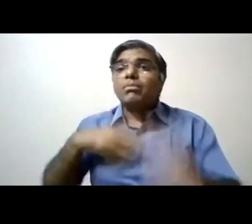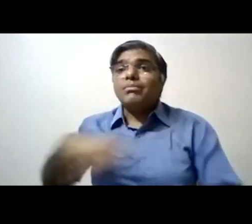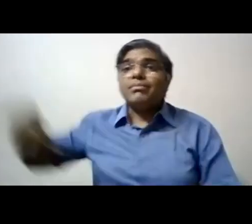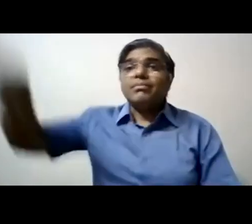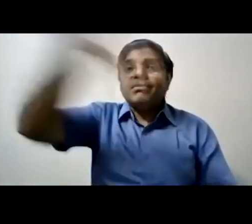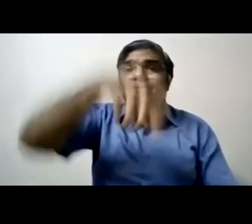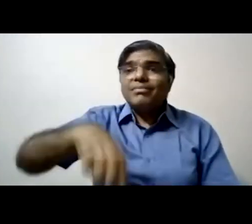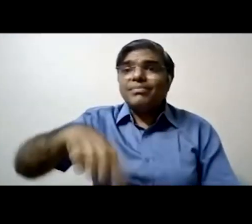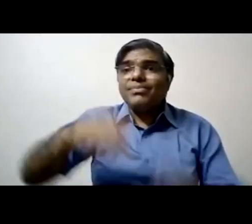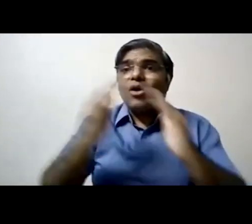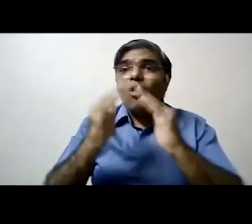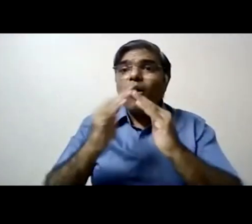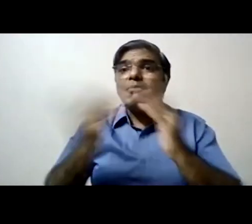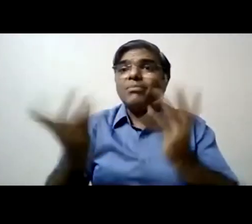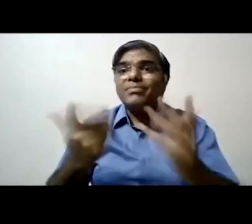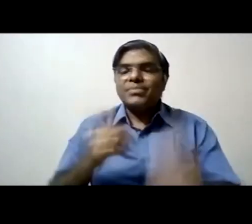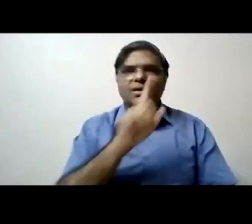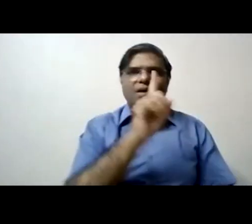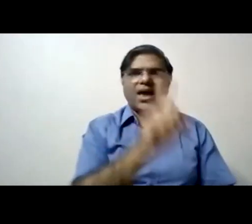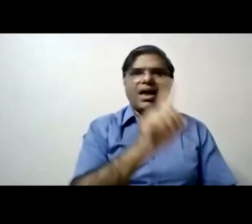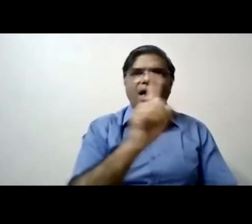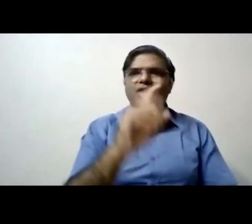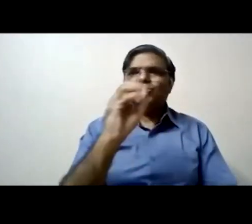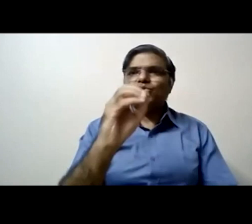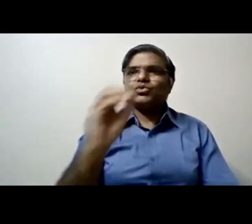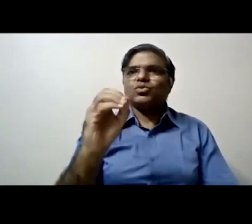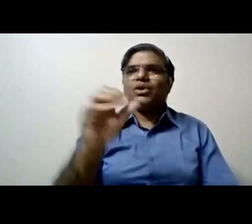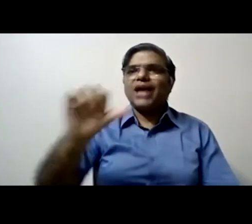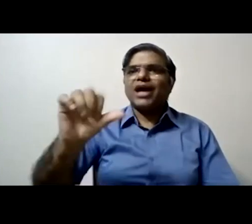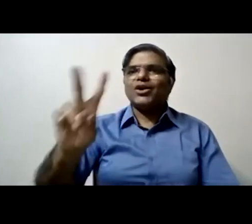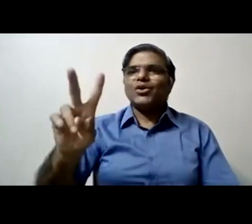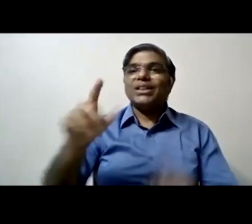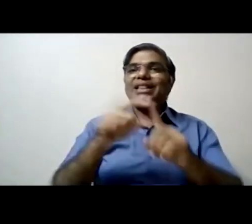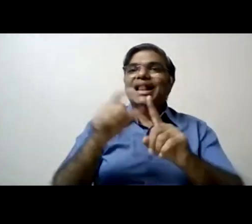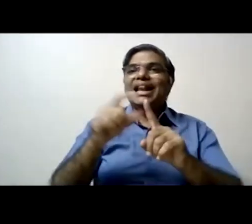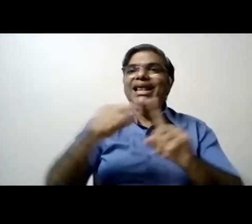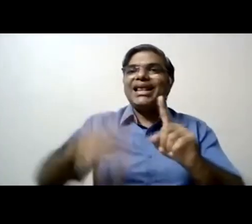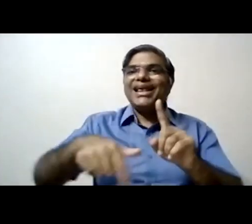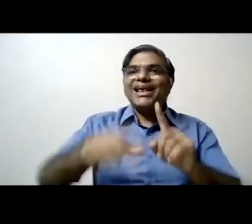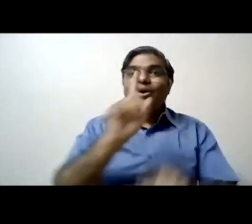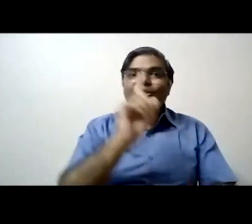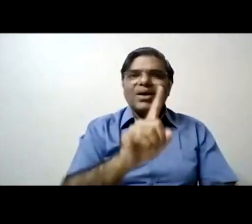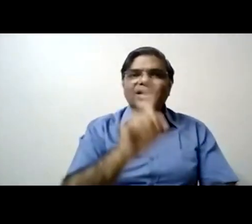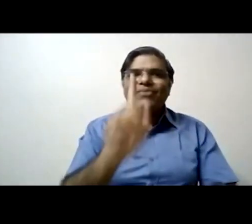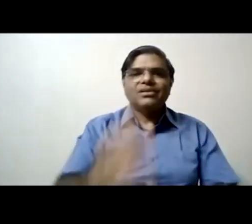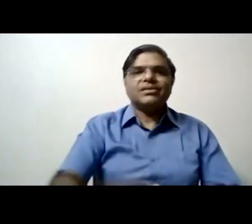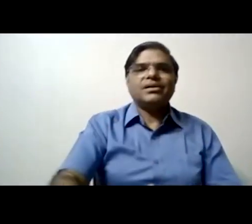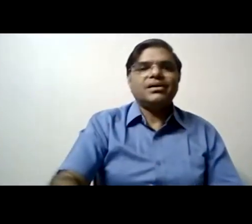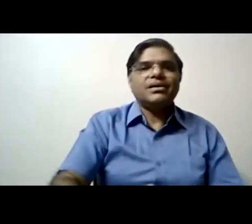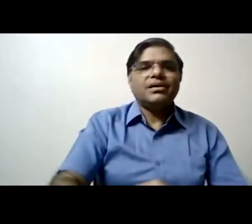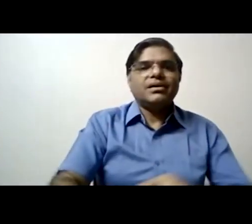Search by PIN, it means where we are living. PIN code at your area, right?